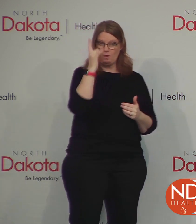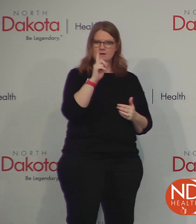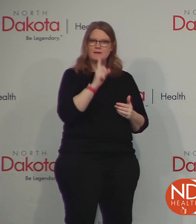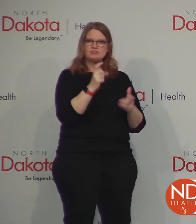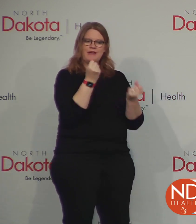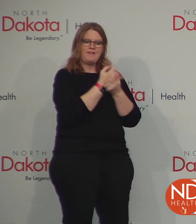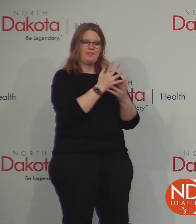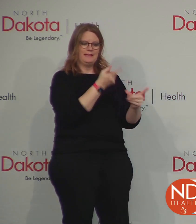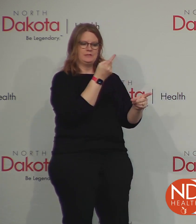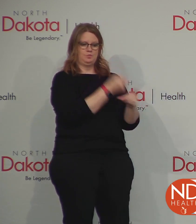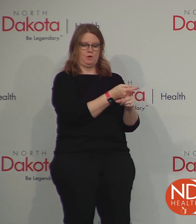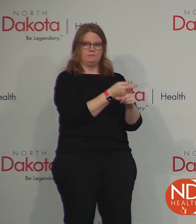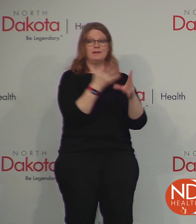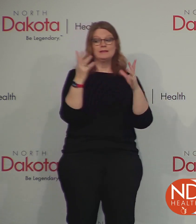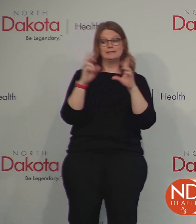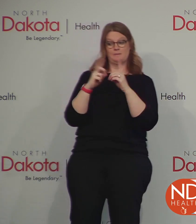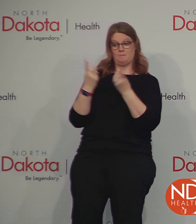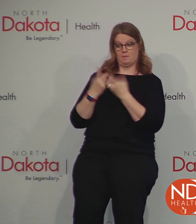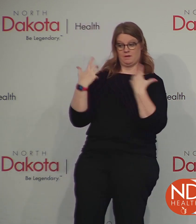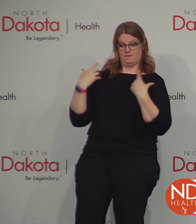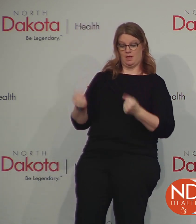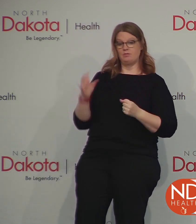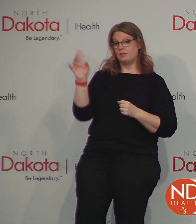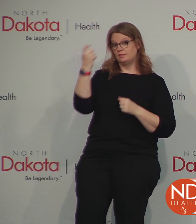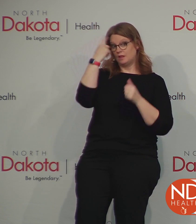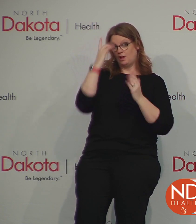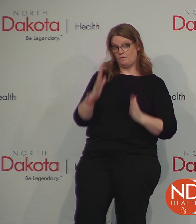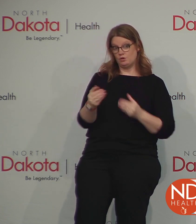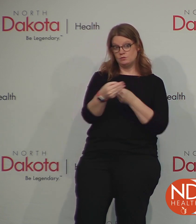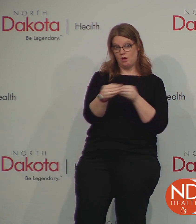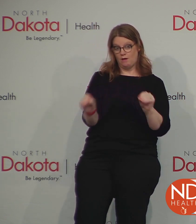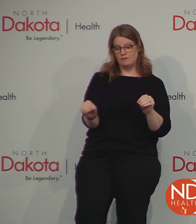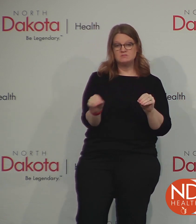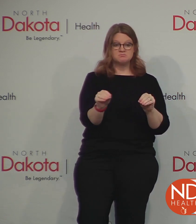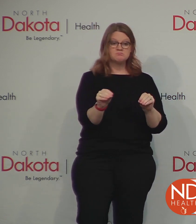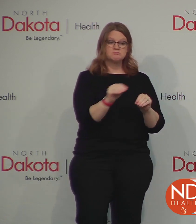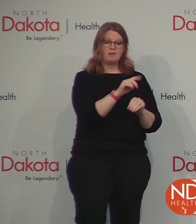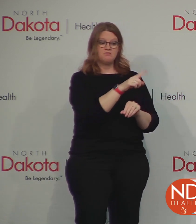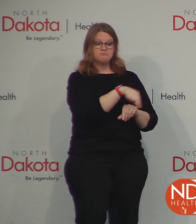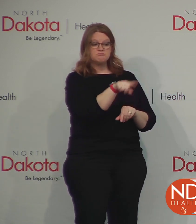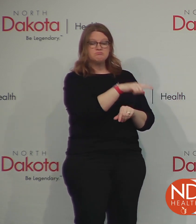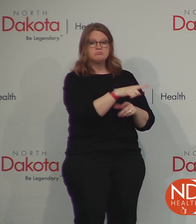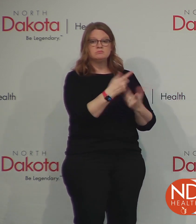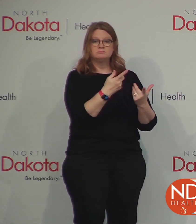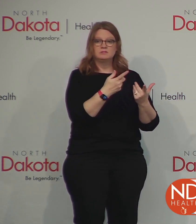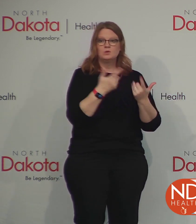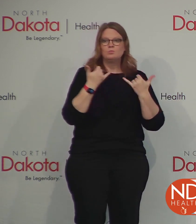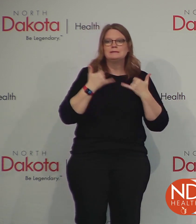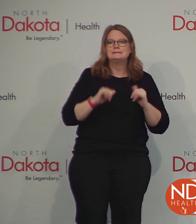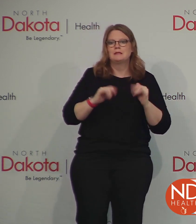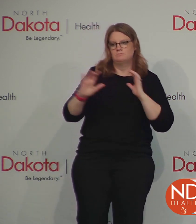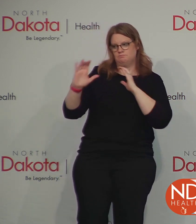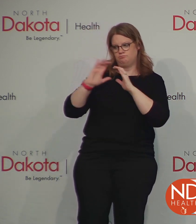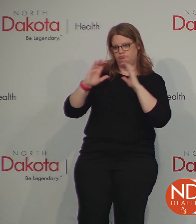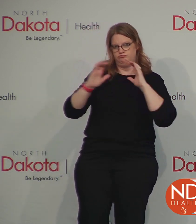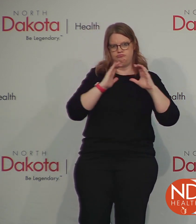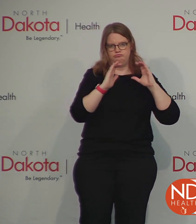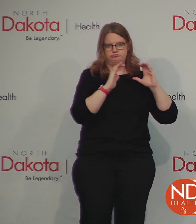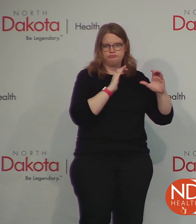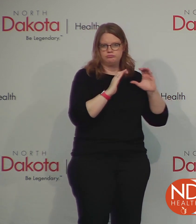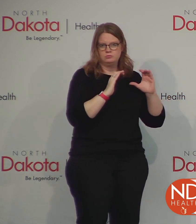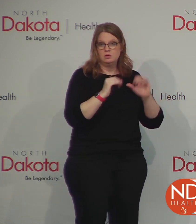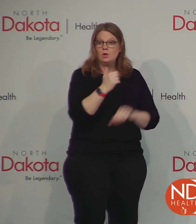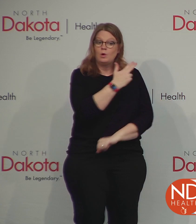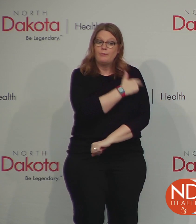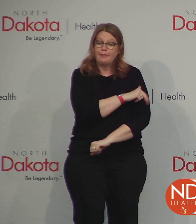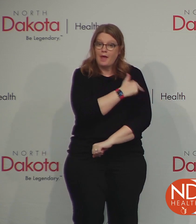The Department of Health, the Governor's Office, and others continue to be in regular communication with hospitals at